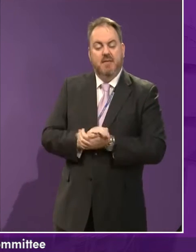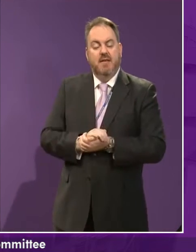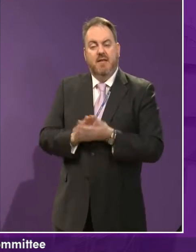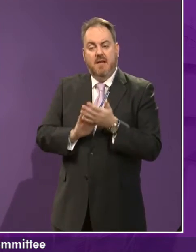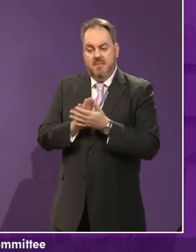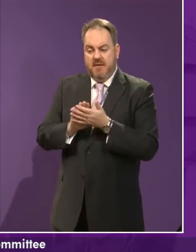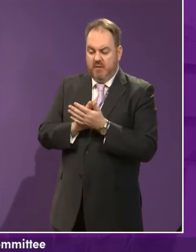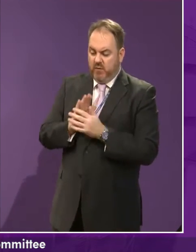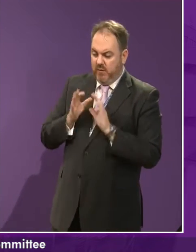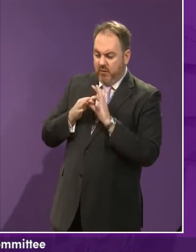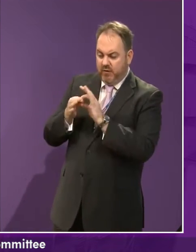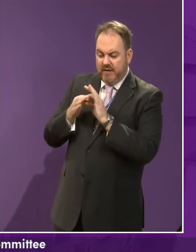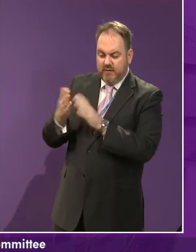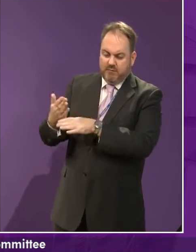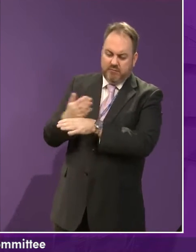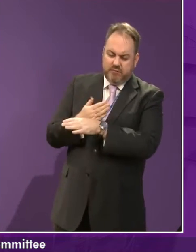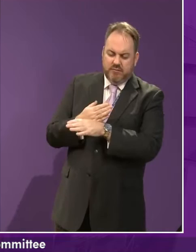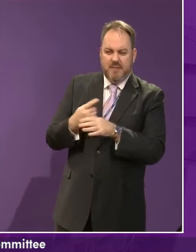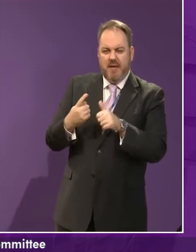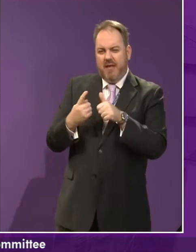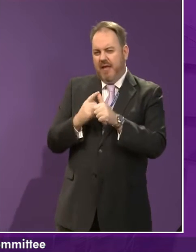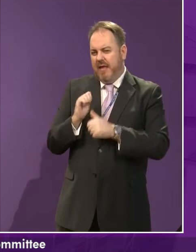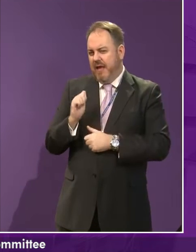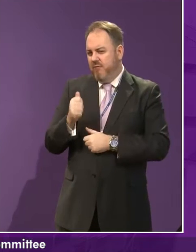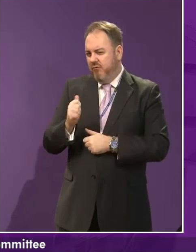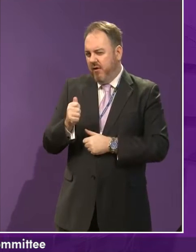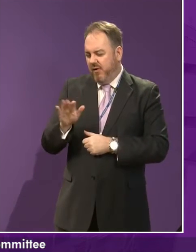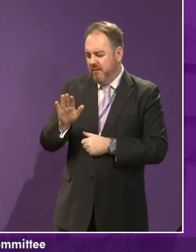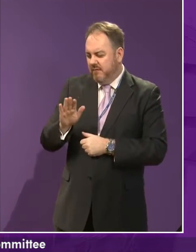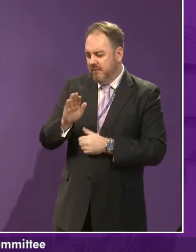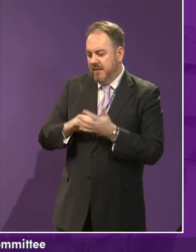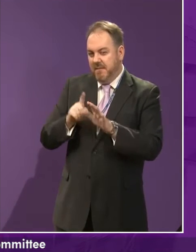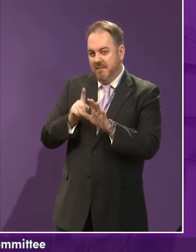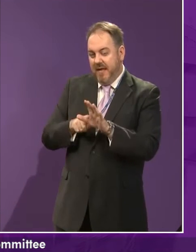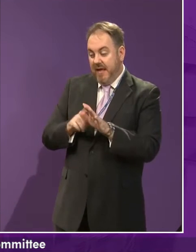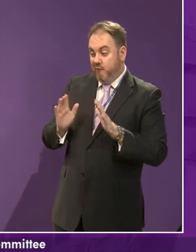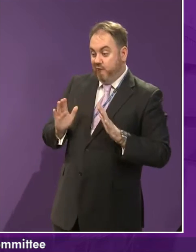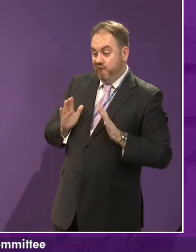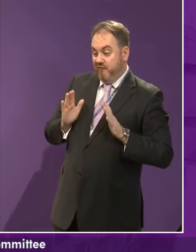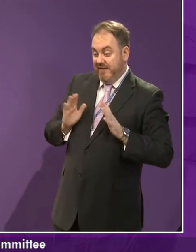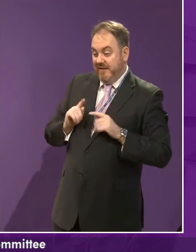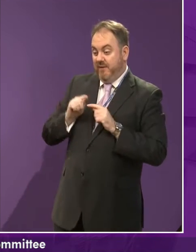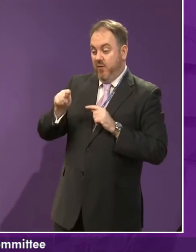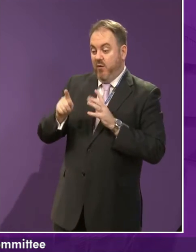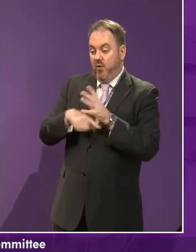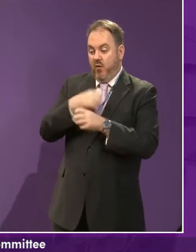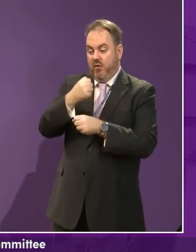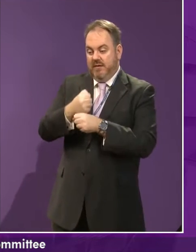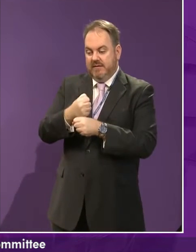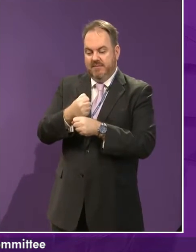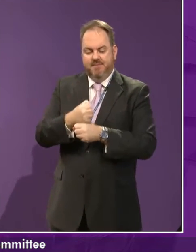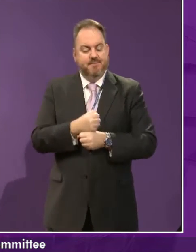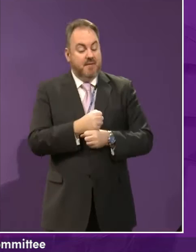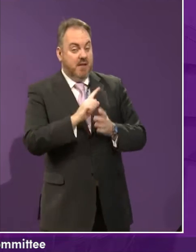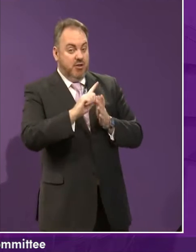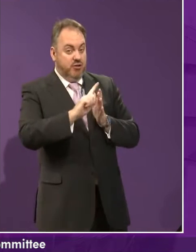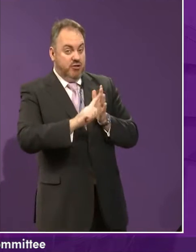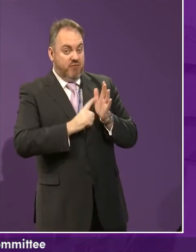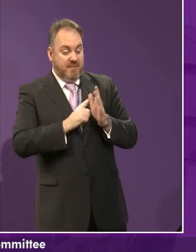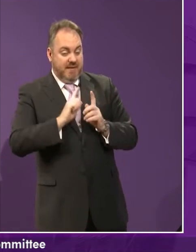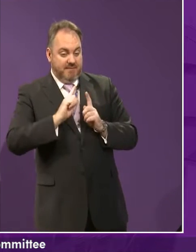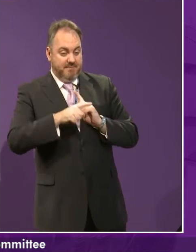by April, May time for entry in August, September. Can I be devil's advocate for a moment, Anne, and say,